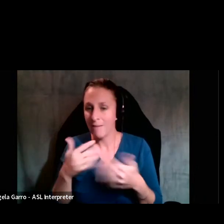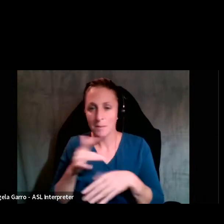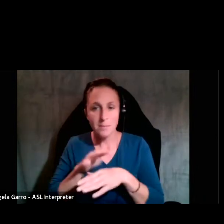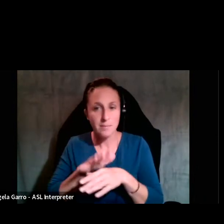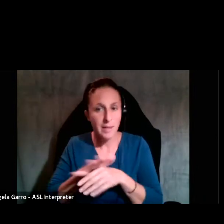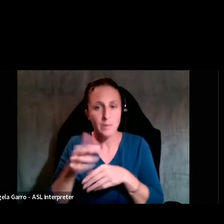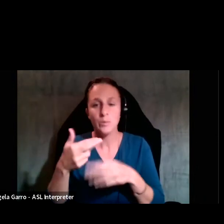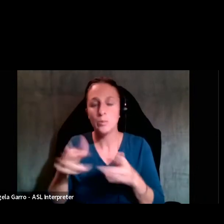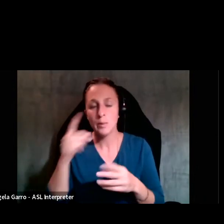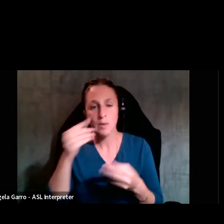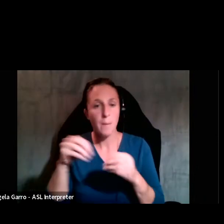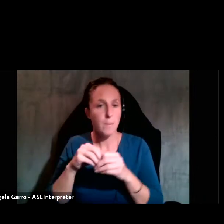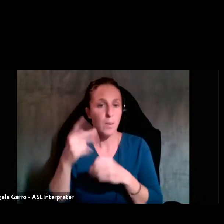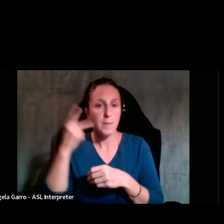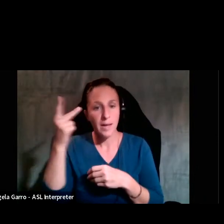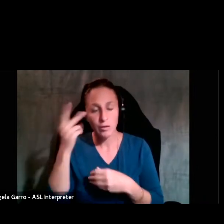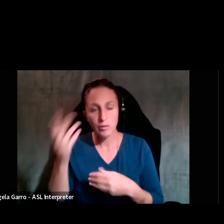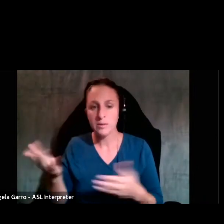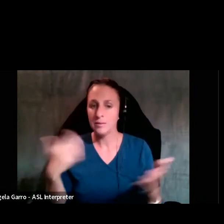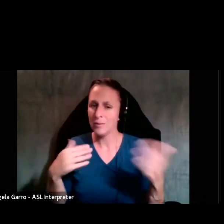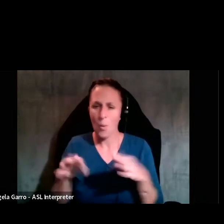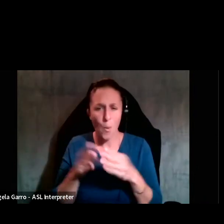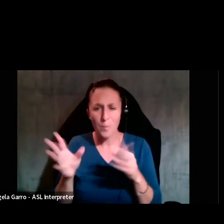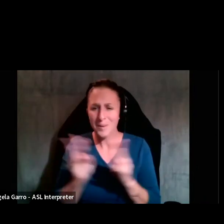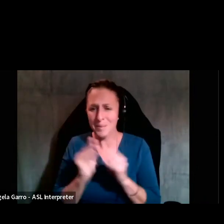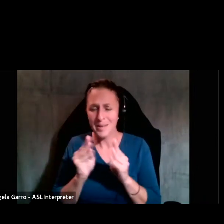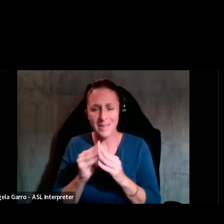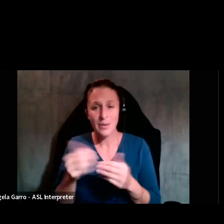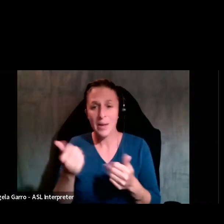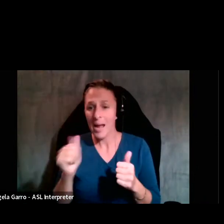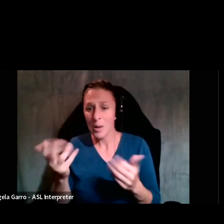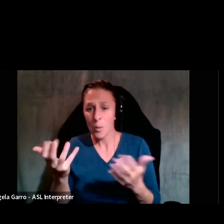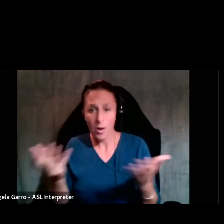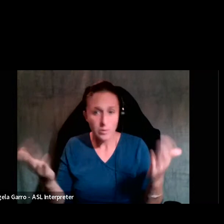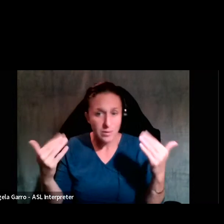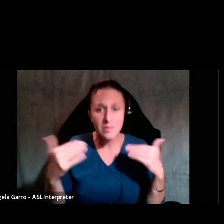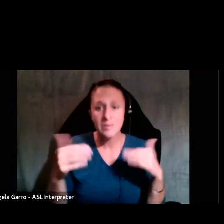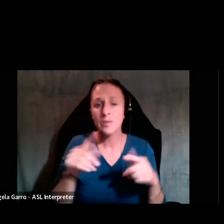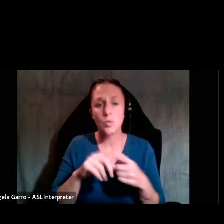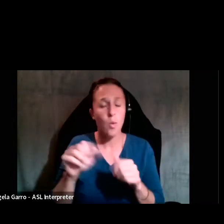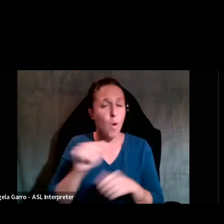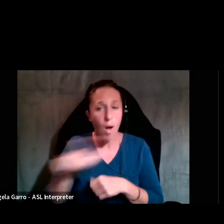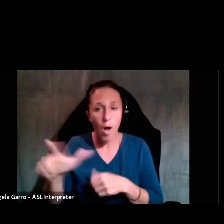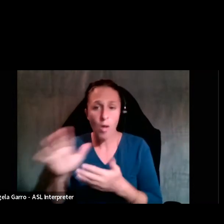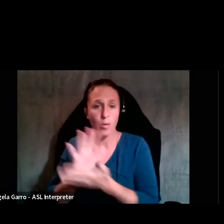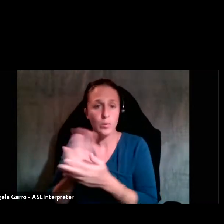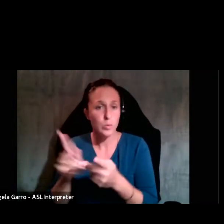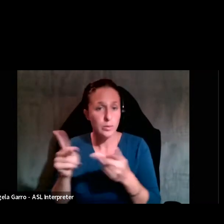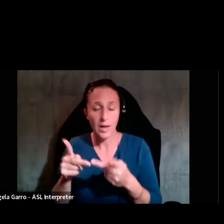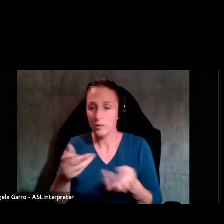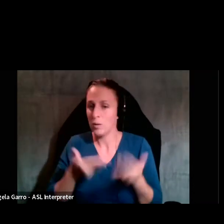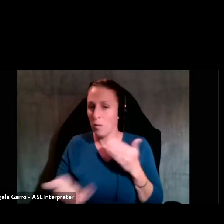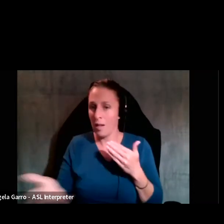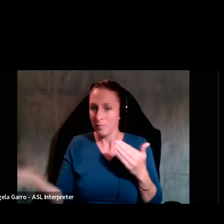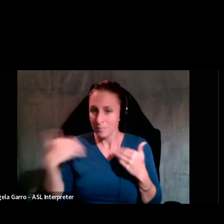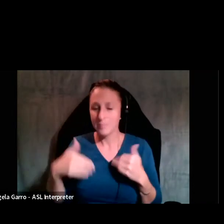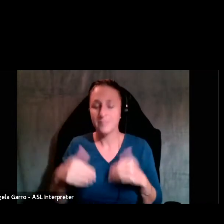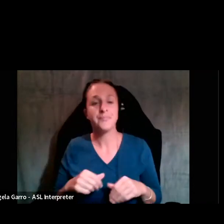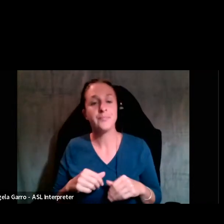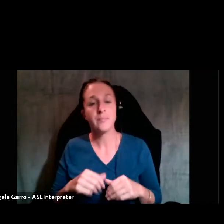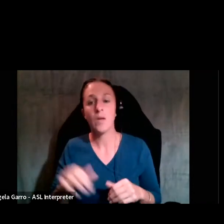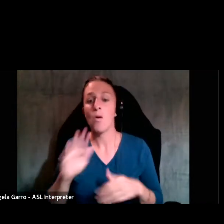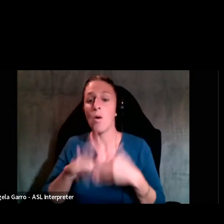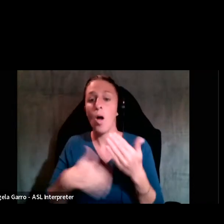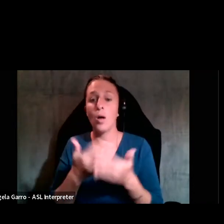open meeting. So anybody interested in going to any of the school site council meetings that occur in all of our school sites, you're more than welcome to attend. And all of our school sites